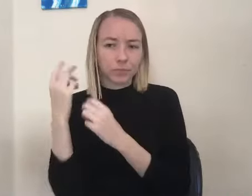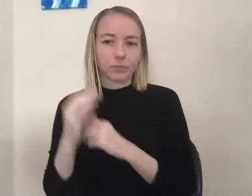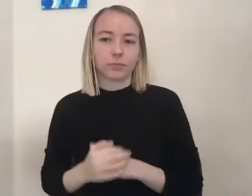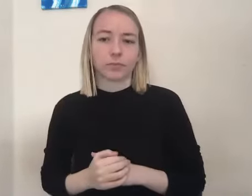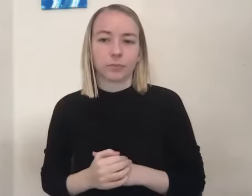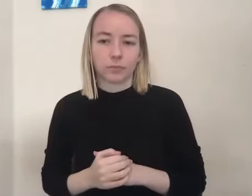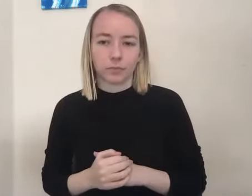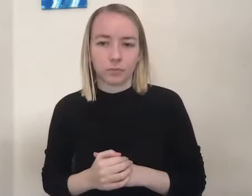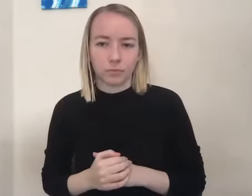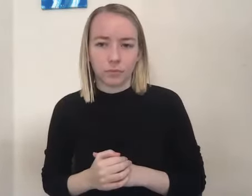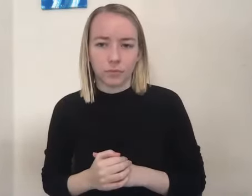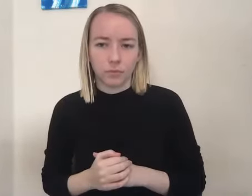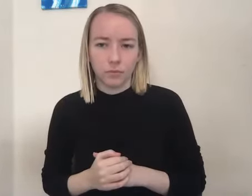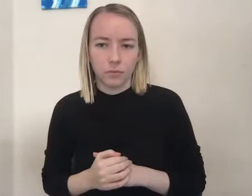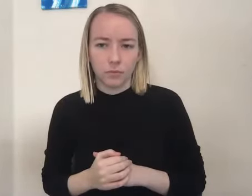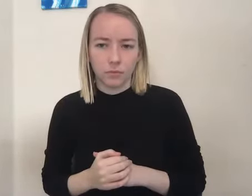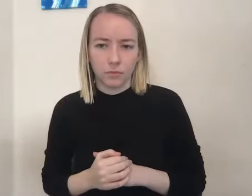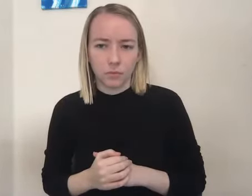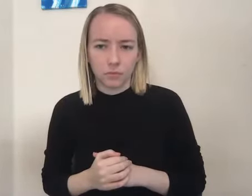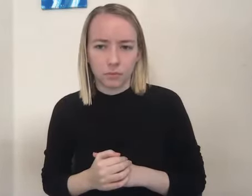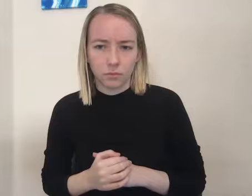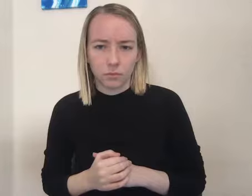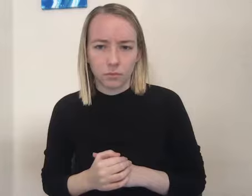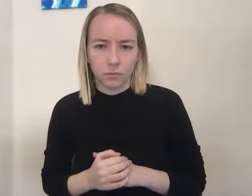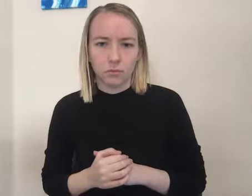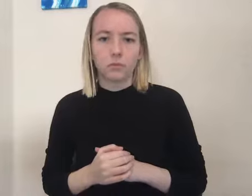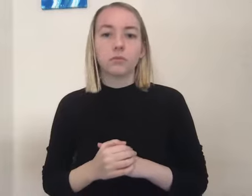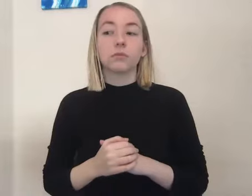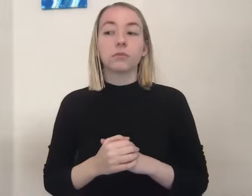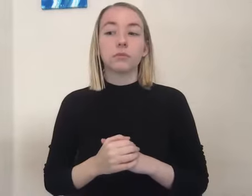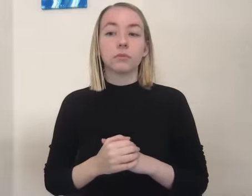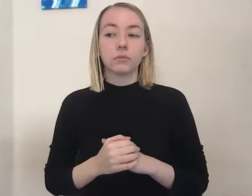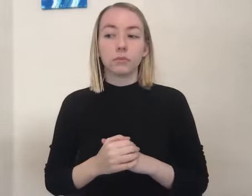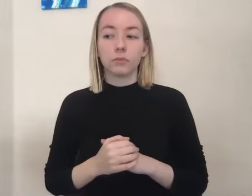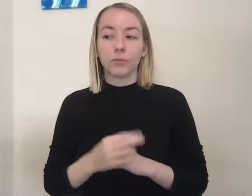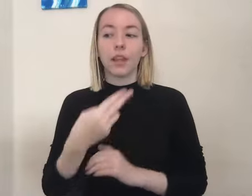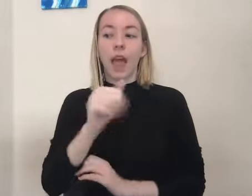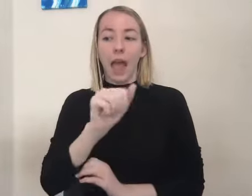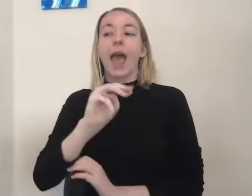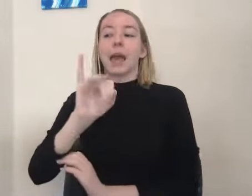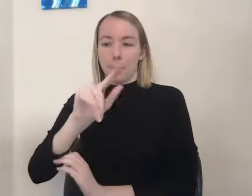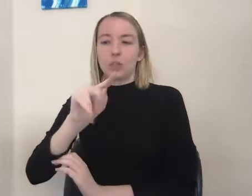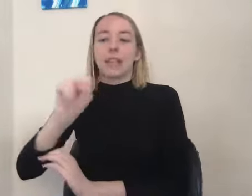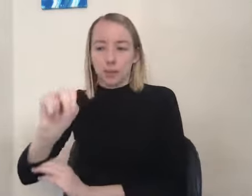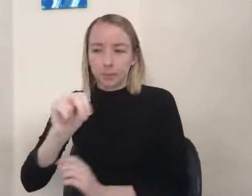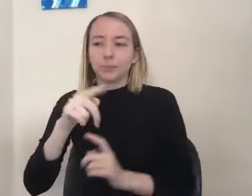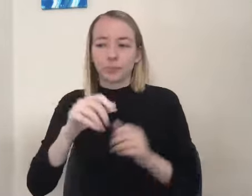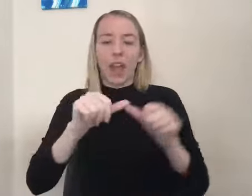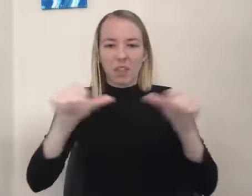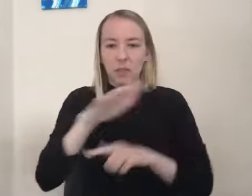life. They didn't do that. I remember I was walking up the precinct in Hamilton. I stay in Hamilton, born and bred in